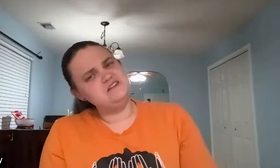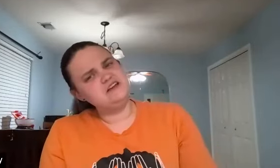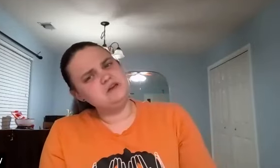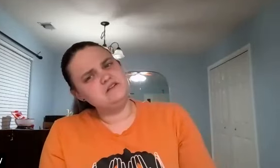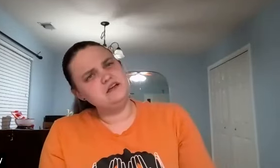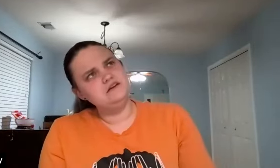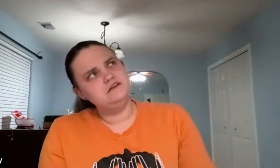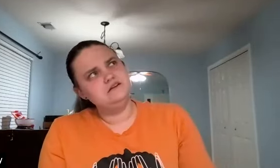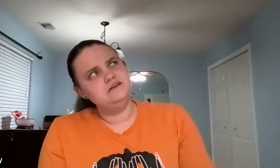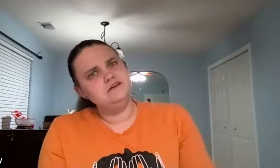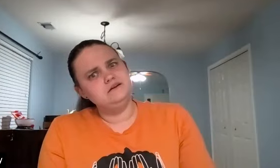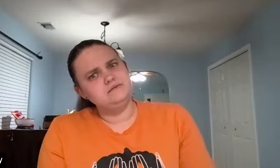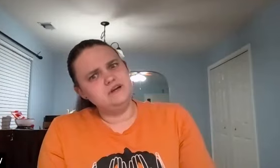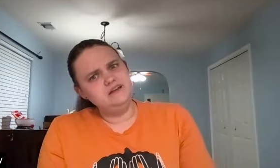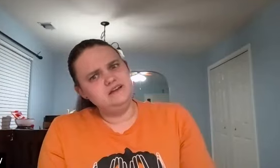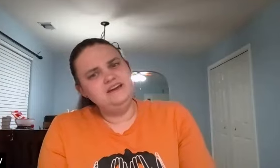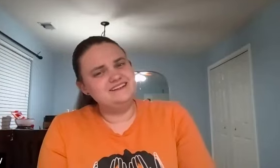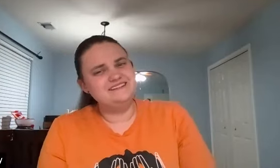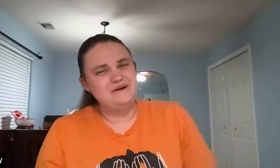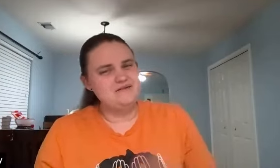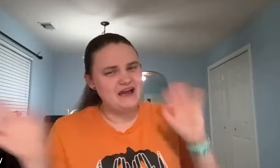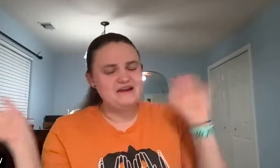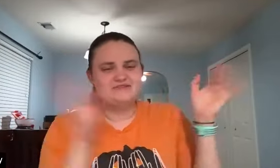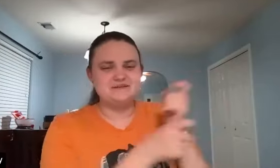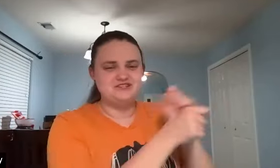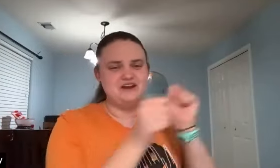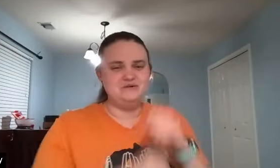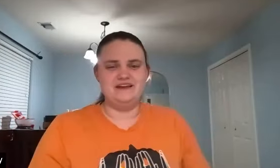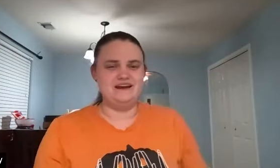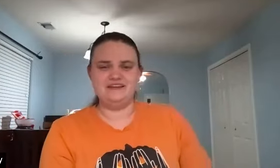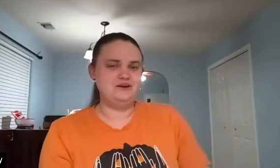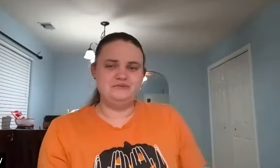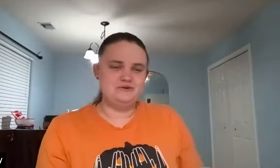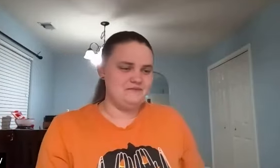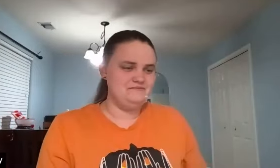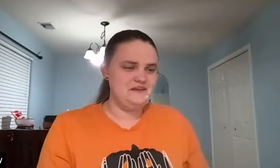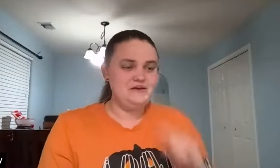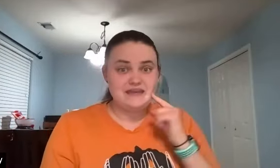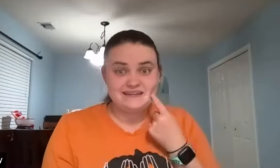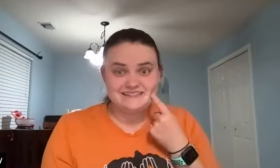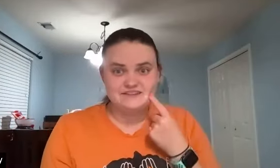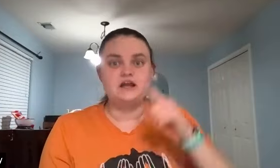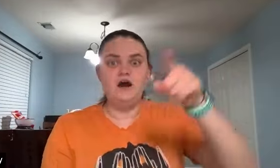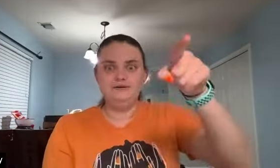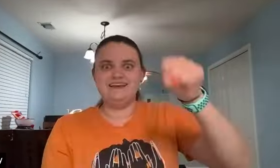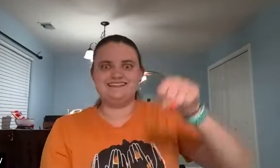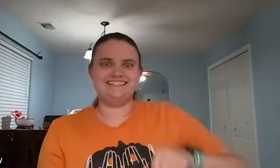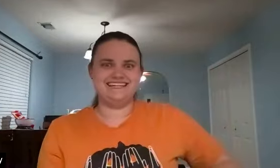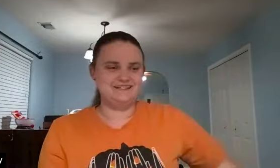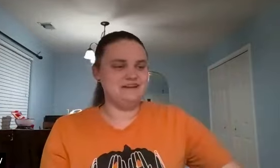at me and they're like, what? So every time I try a new one, I'm like, nope, okay. Candy. And they're like, oh, yes, yes, yes. And I'm like,